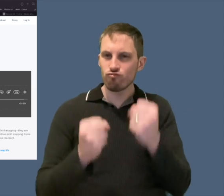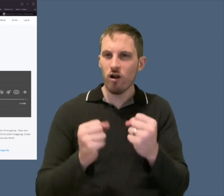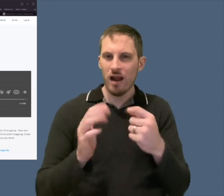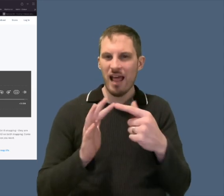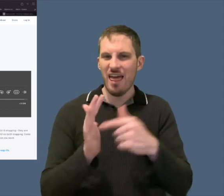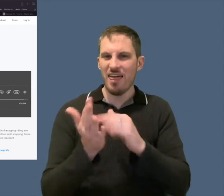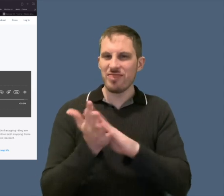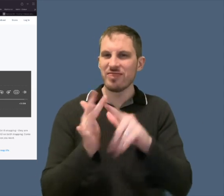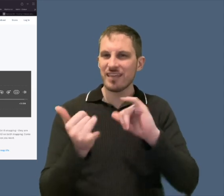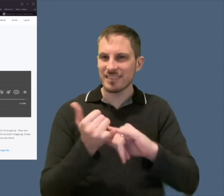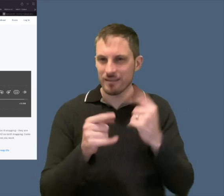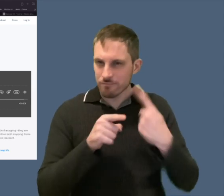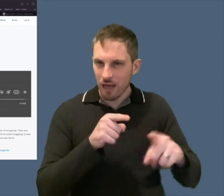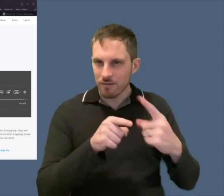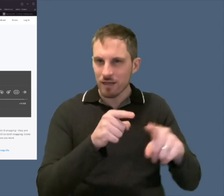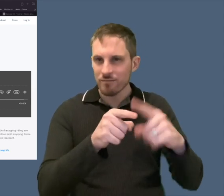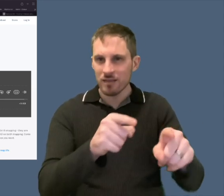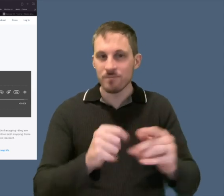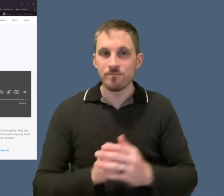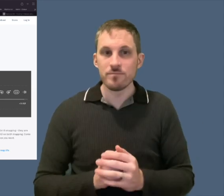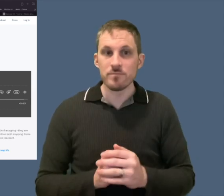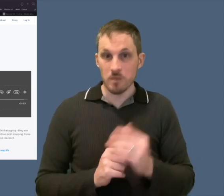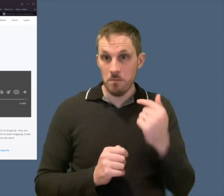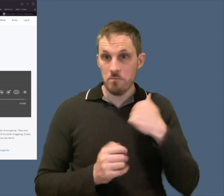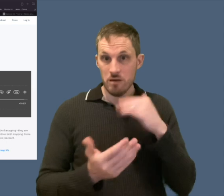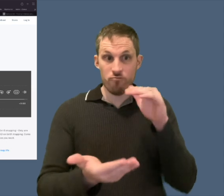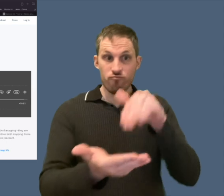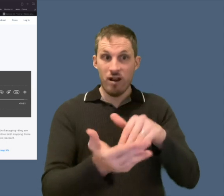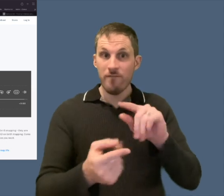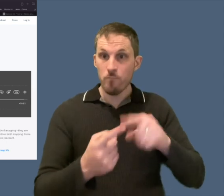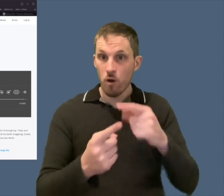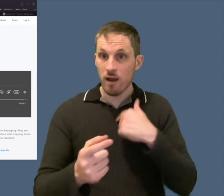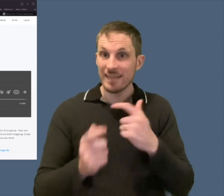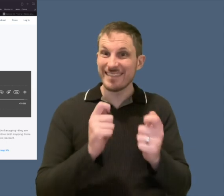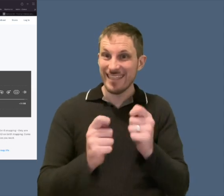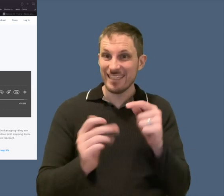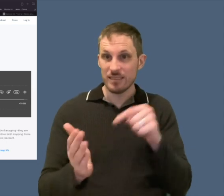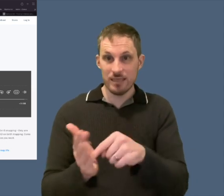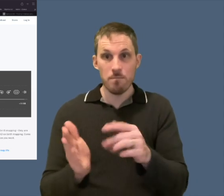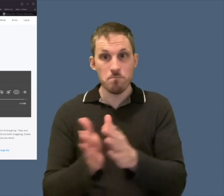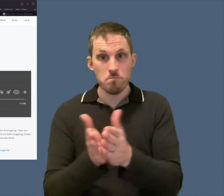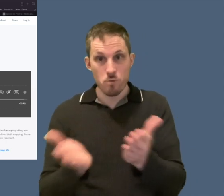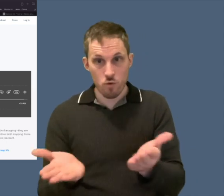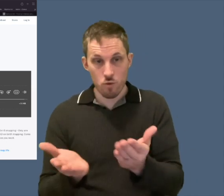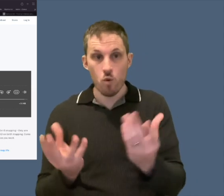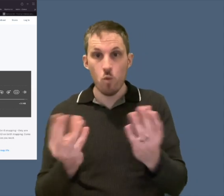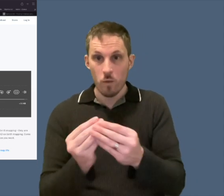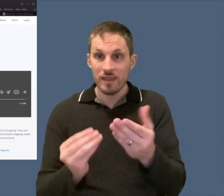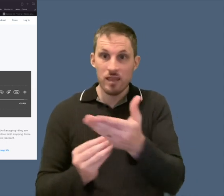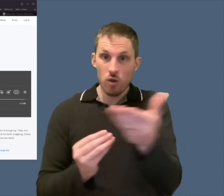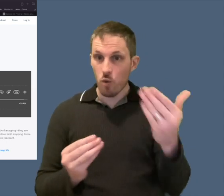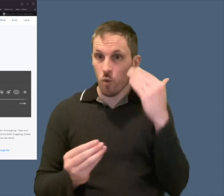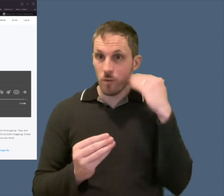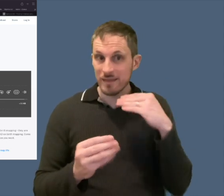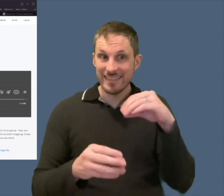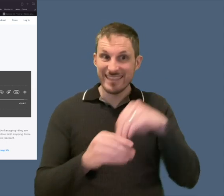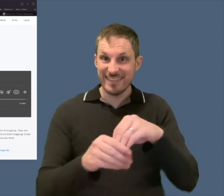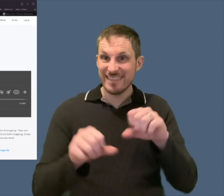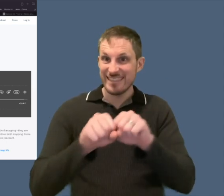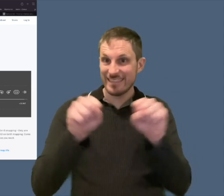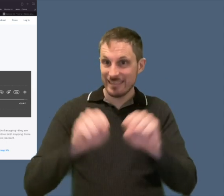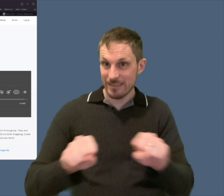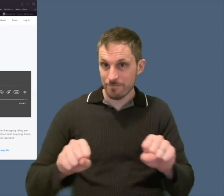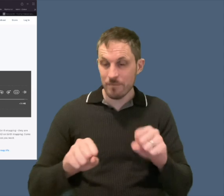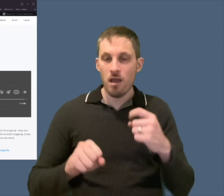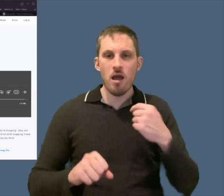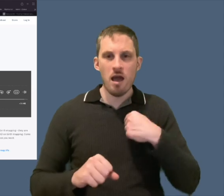ethics. So to get to the point where I was able to test the book with women in the system, I